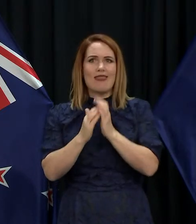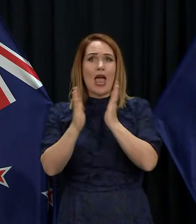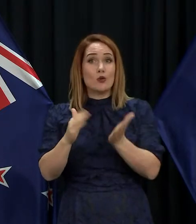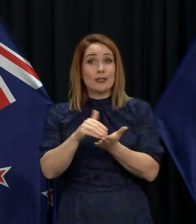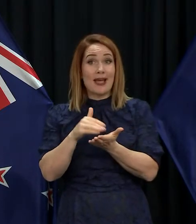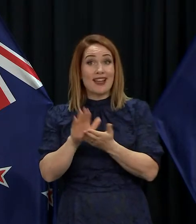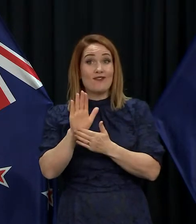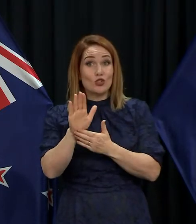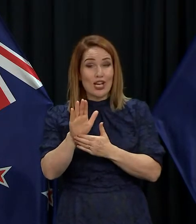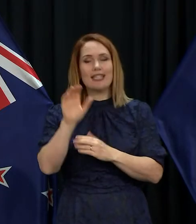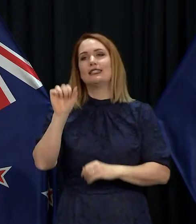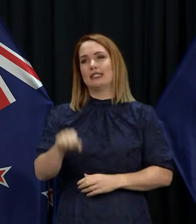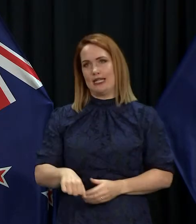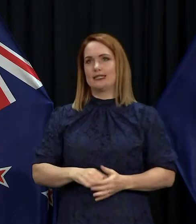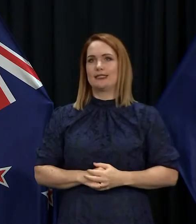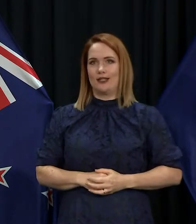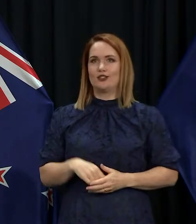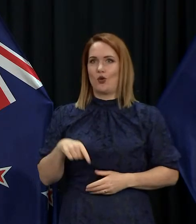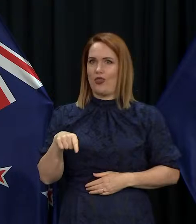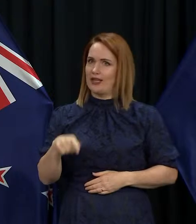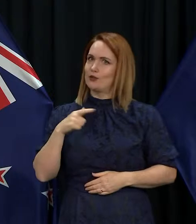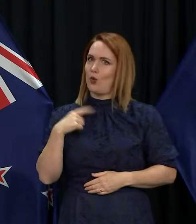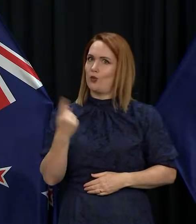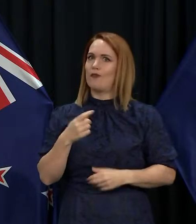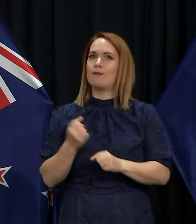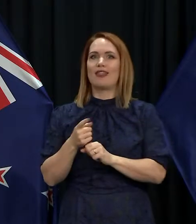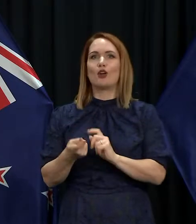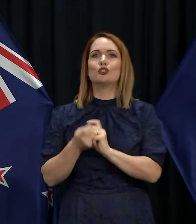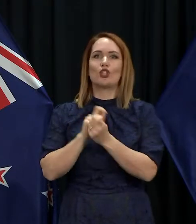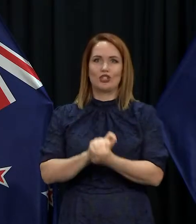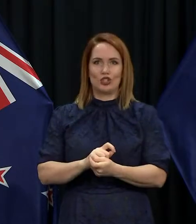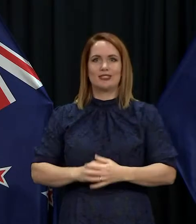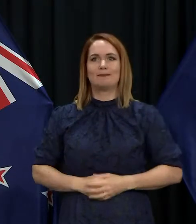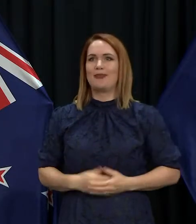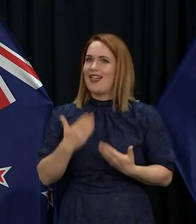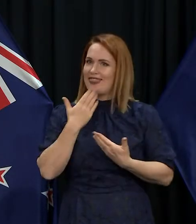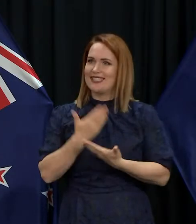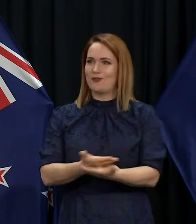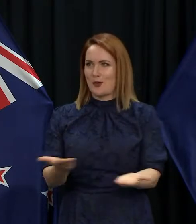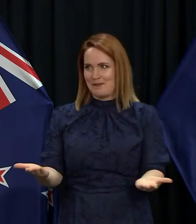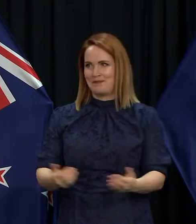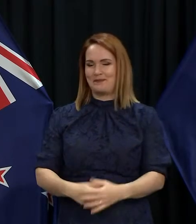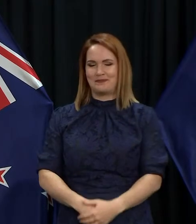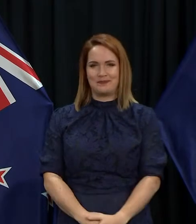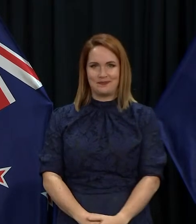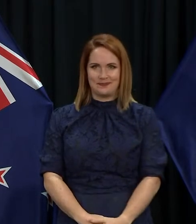in the future? Yes. And so that's the basis on which those changes are being made. Thanks, everyone.